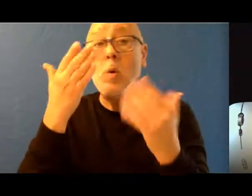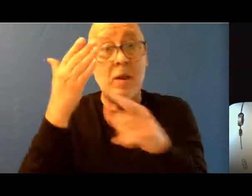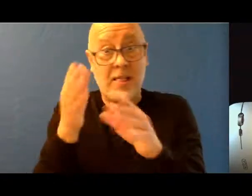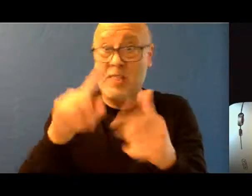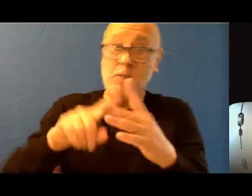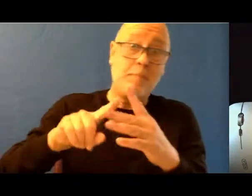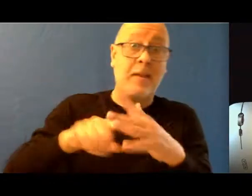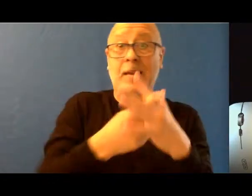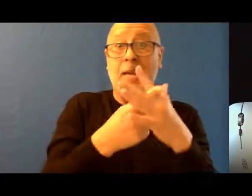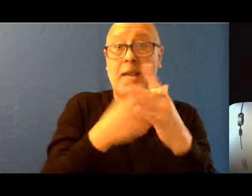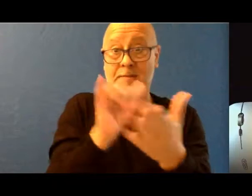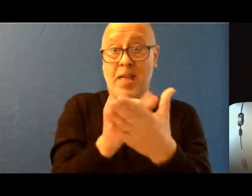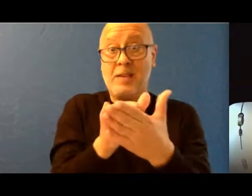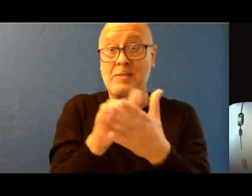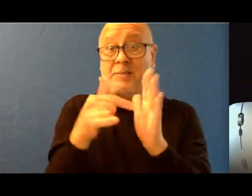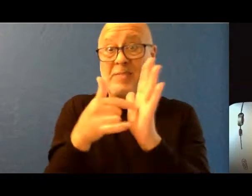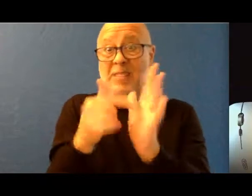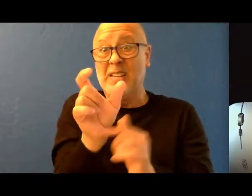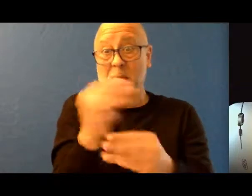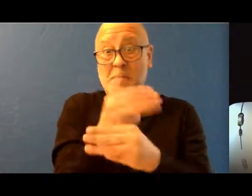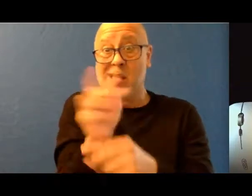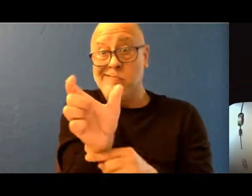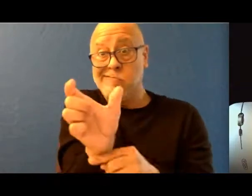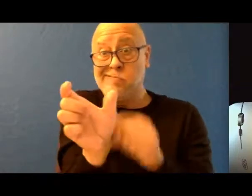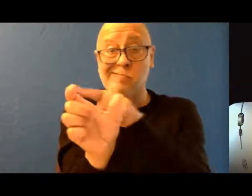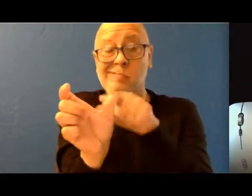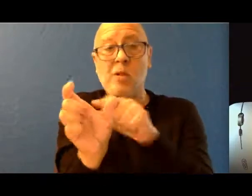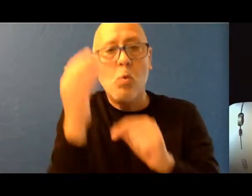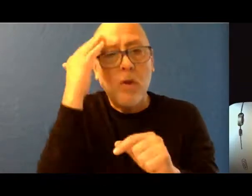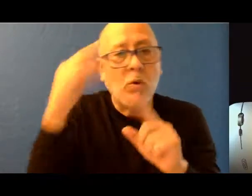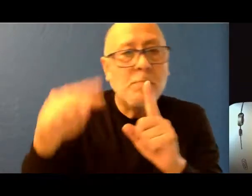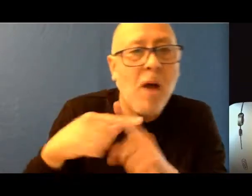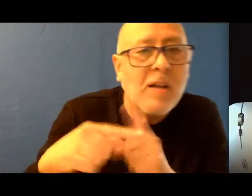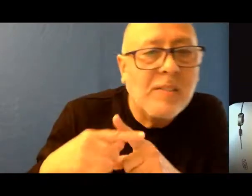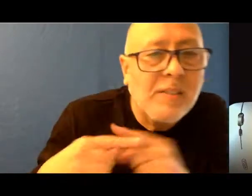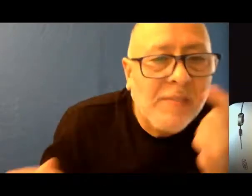at the beginning of the expression, we know that it's positive.